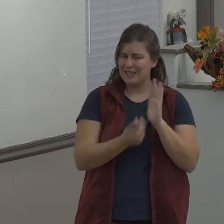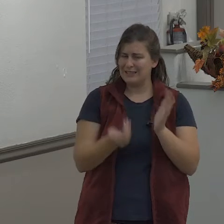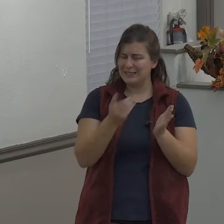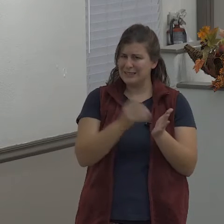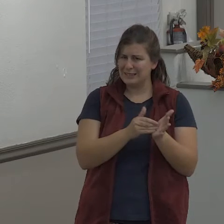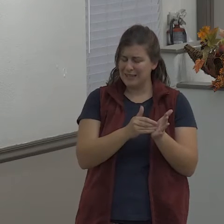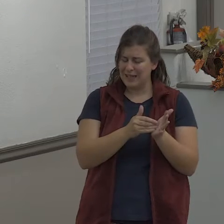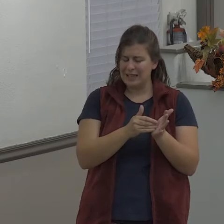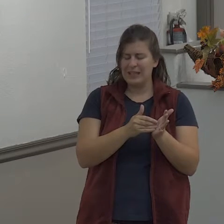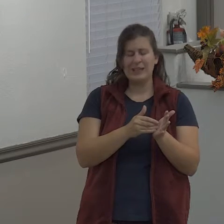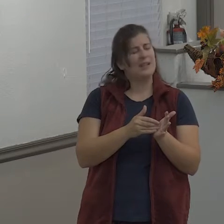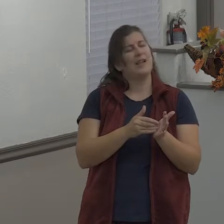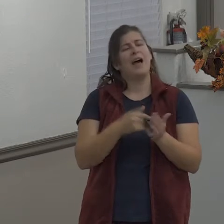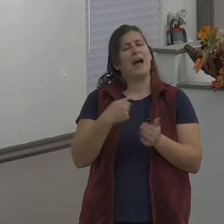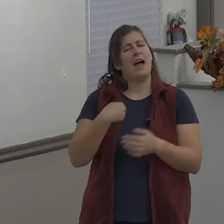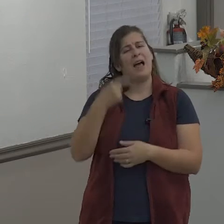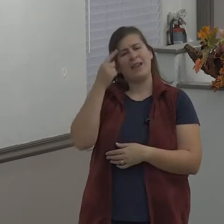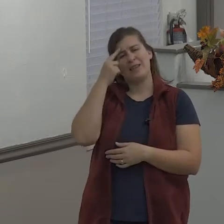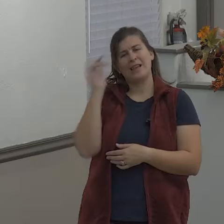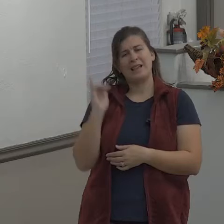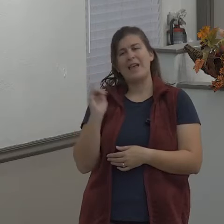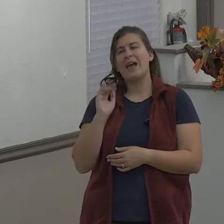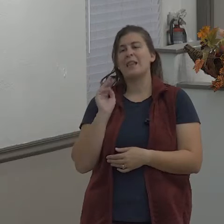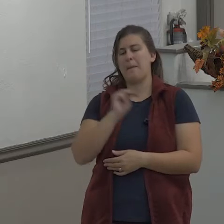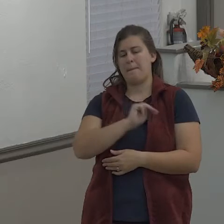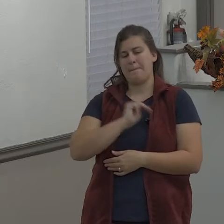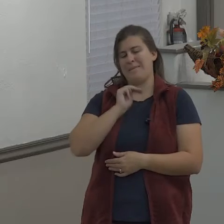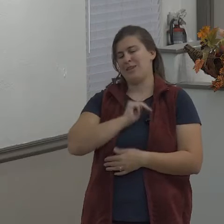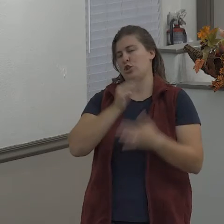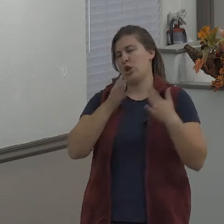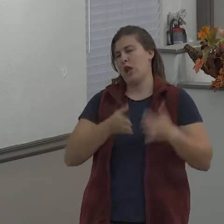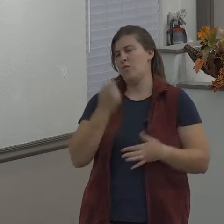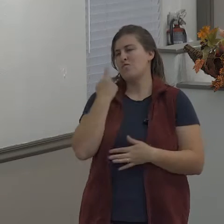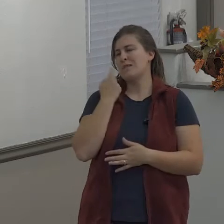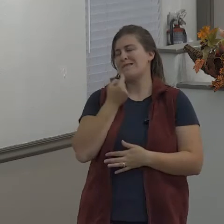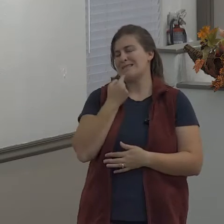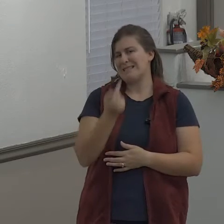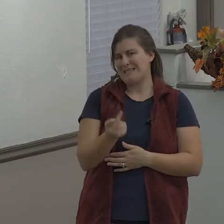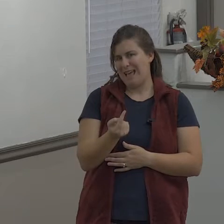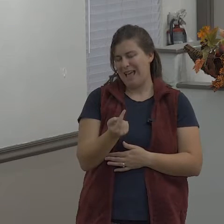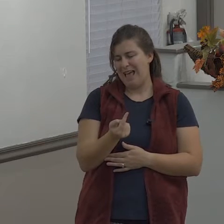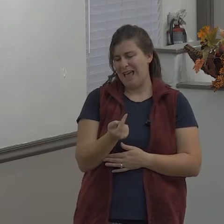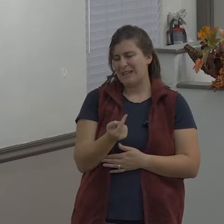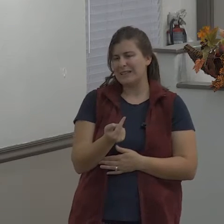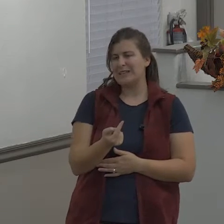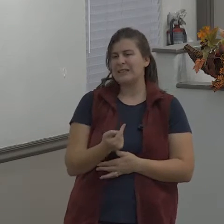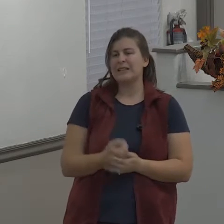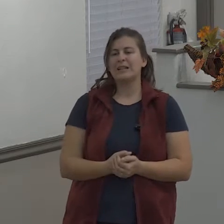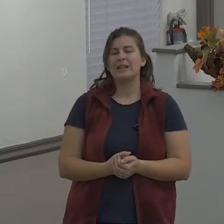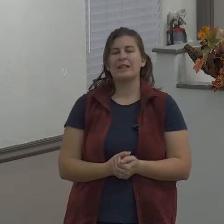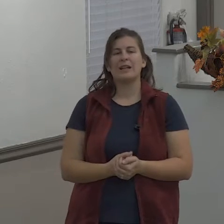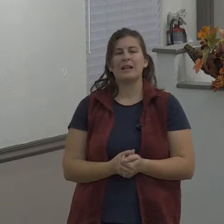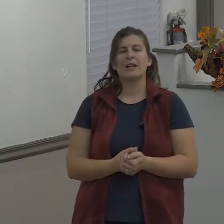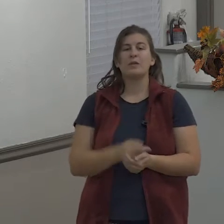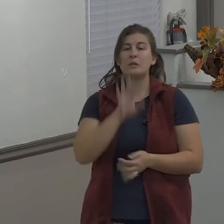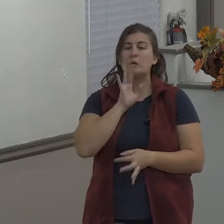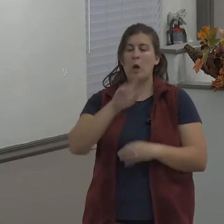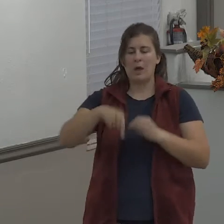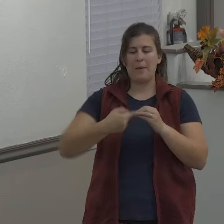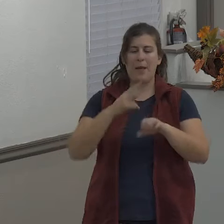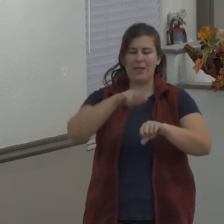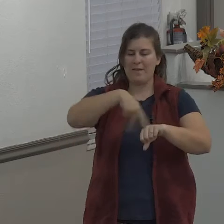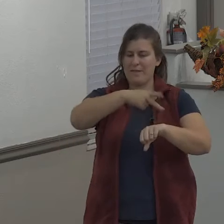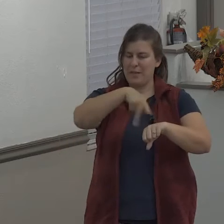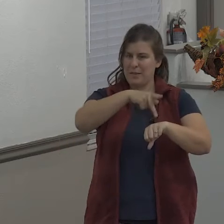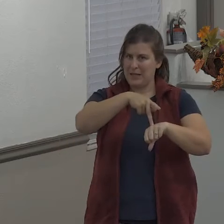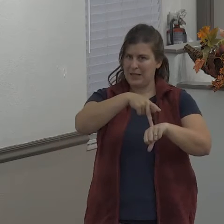I think that just as Brother Diosa has said about the Philippines